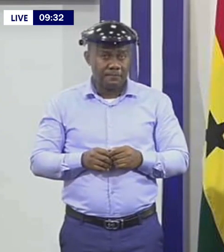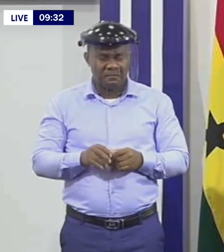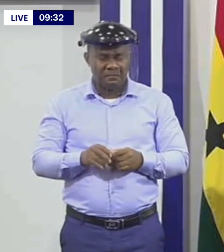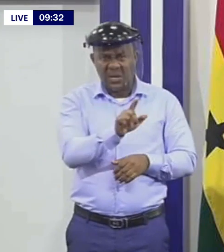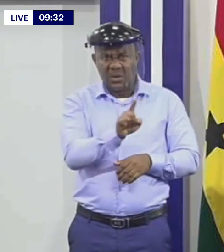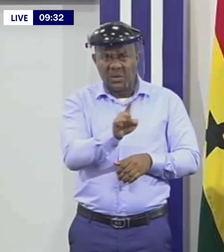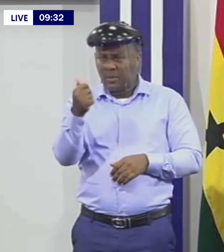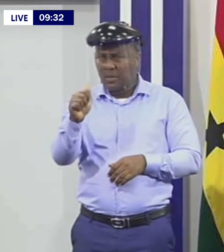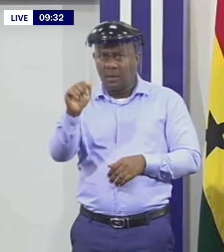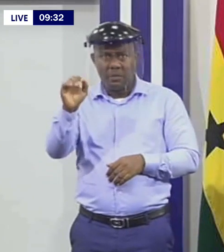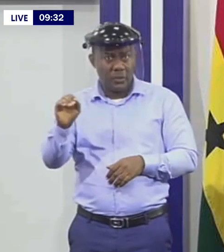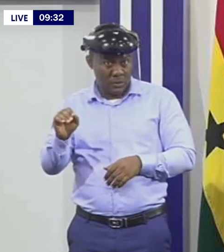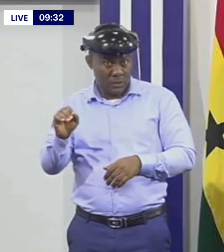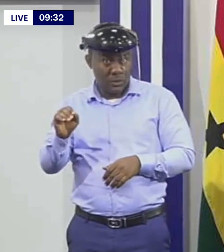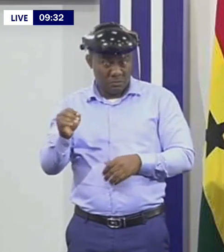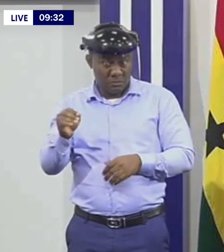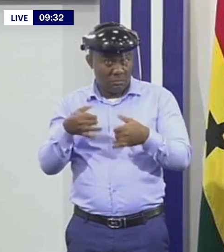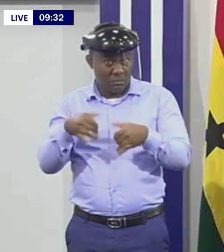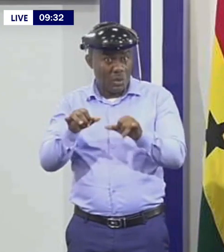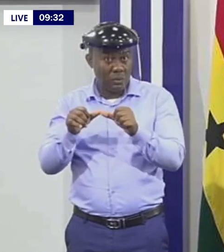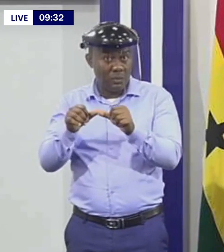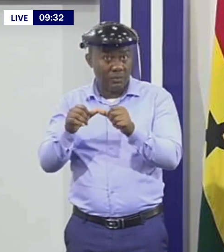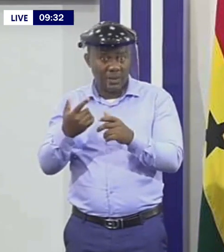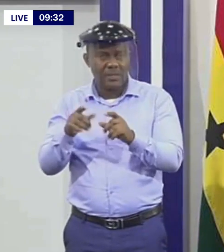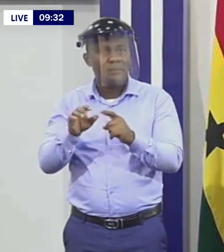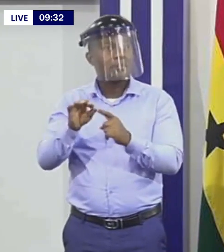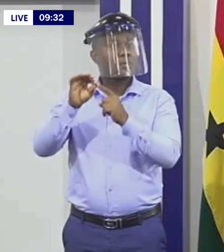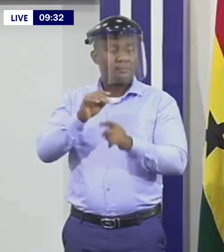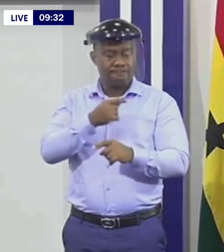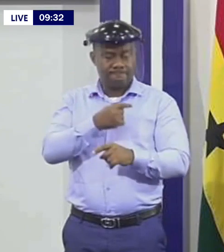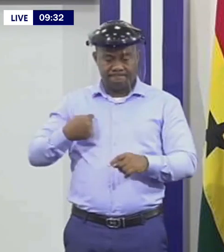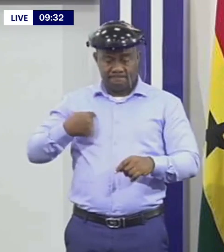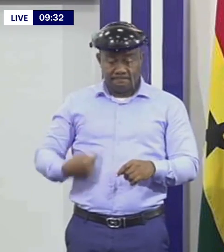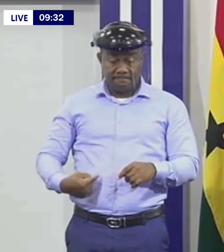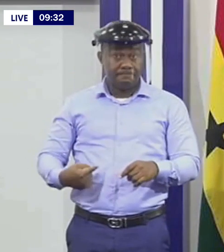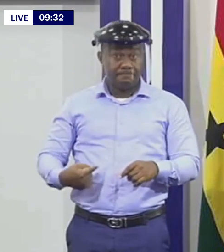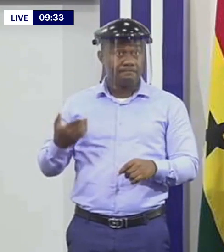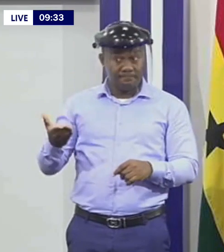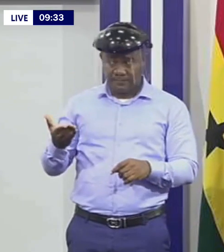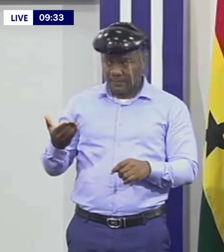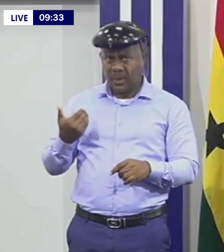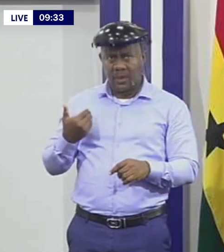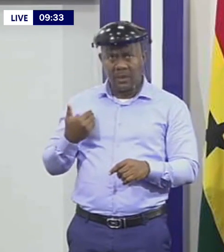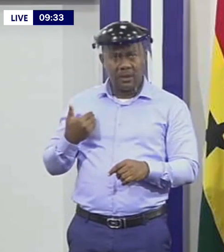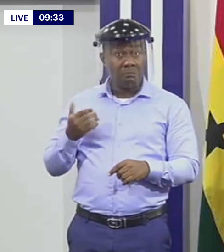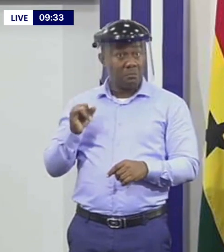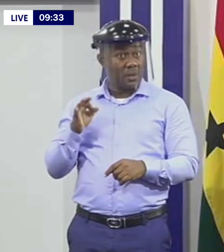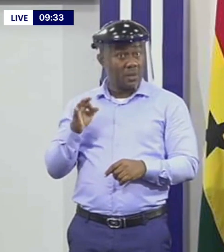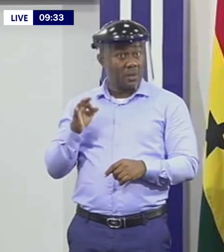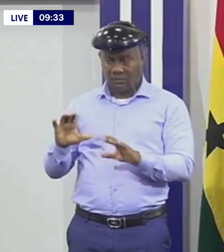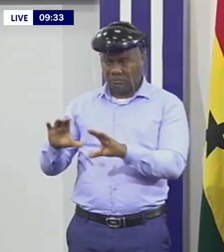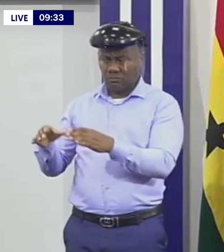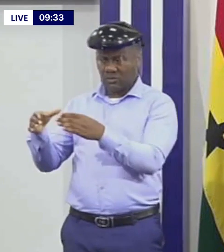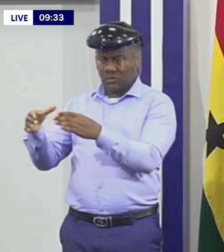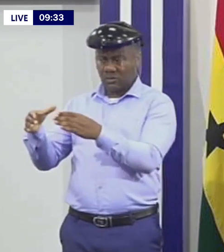3 to 10%, and studies elsewhere, particularly in China, have indicated that when in a home or group